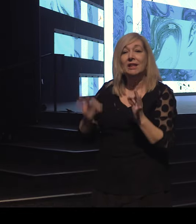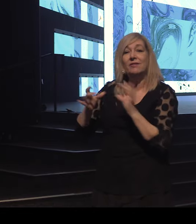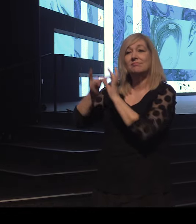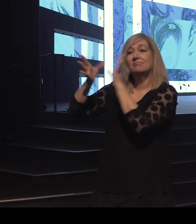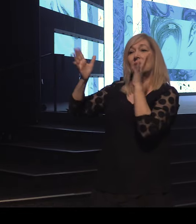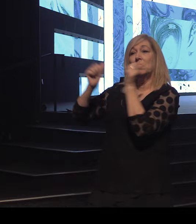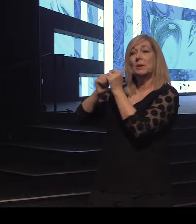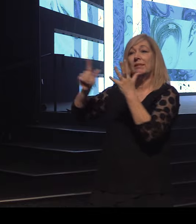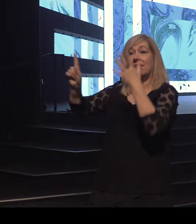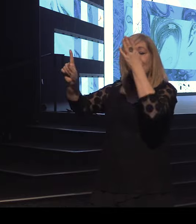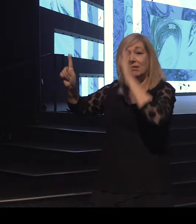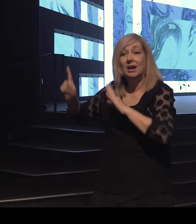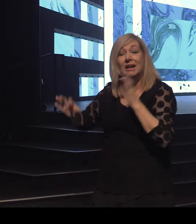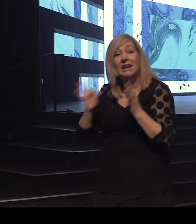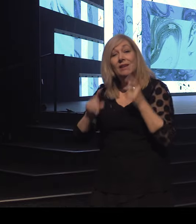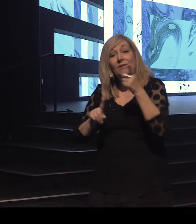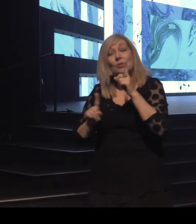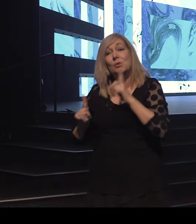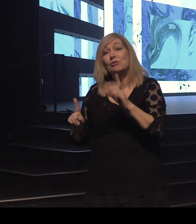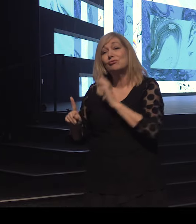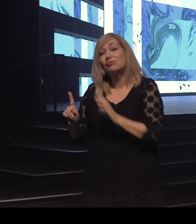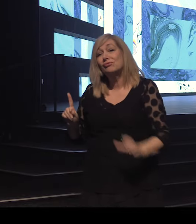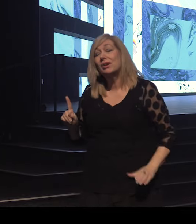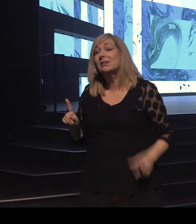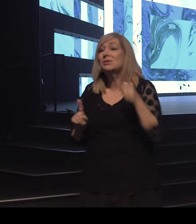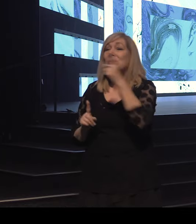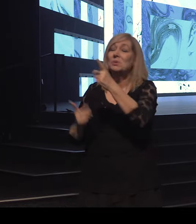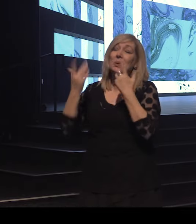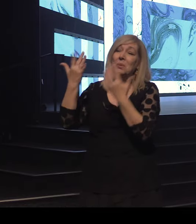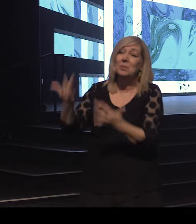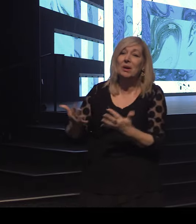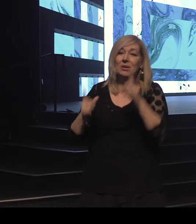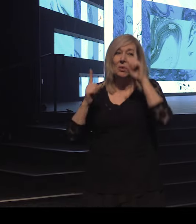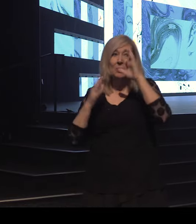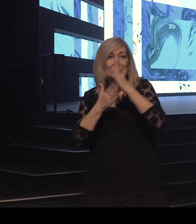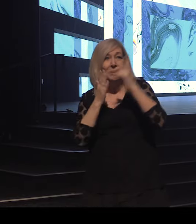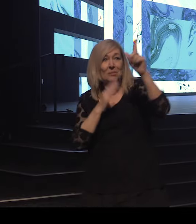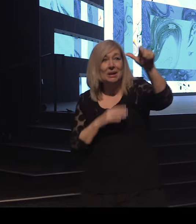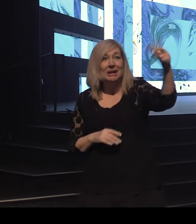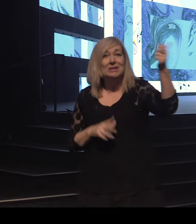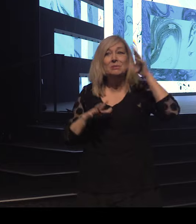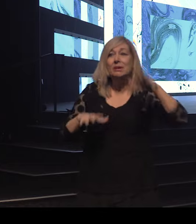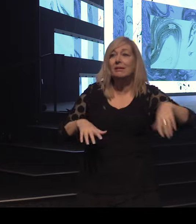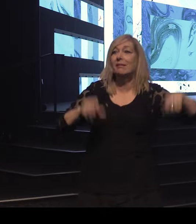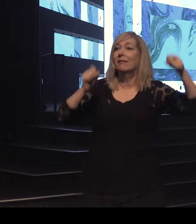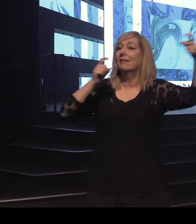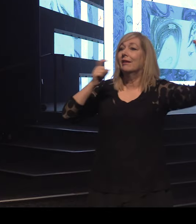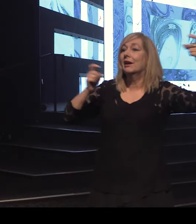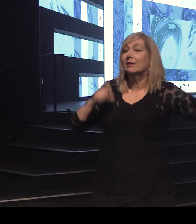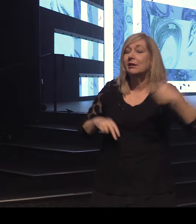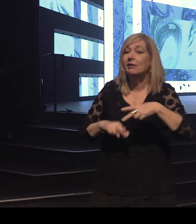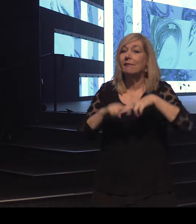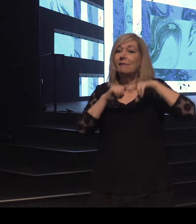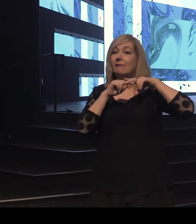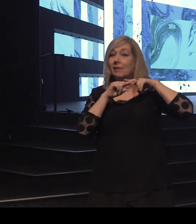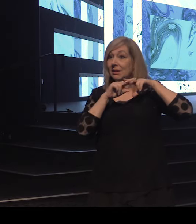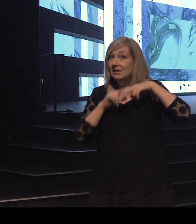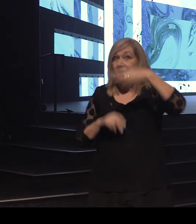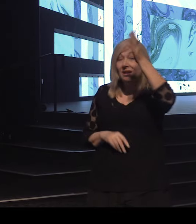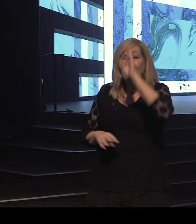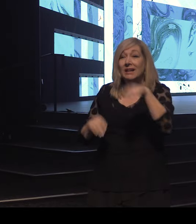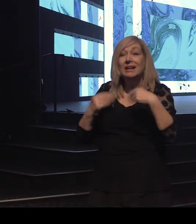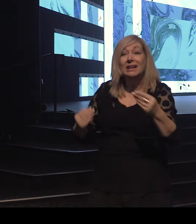If you're a Christian but hesitate and wait, hoping someone else would raise his arm in your defense, has not God given you